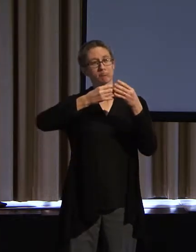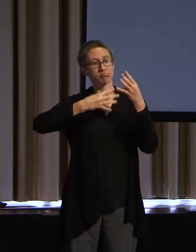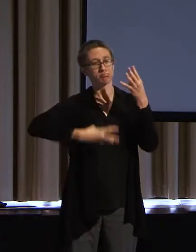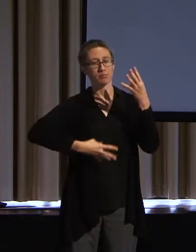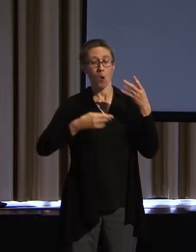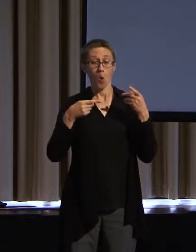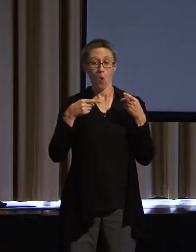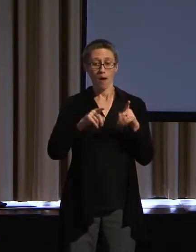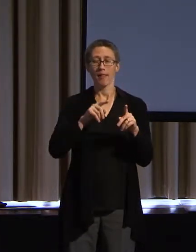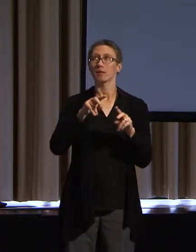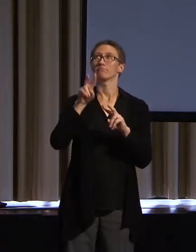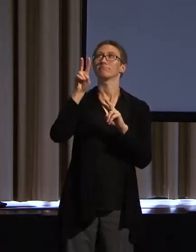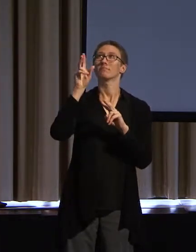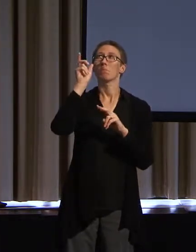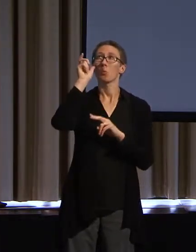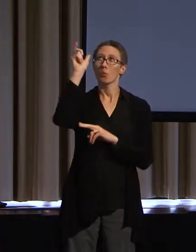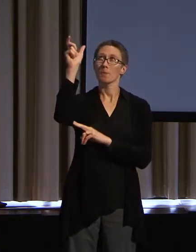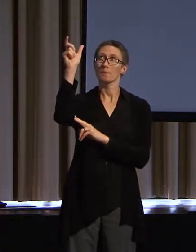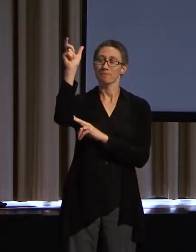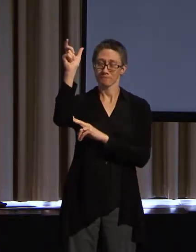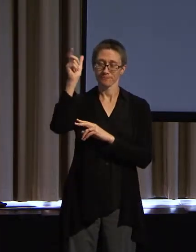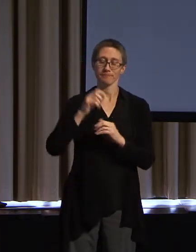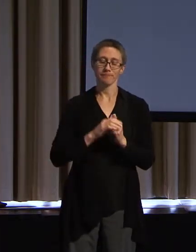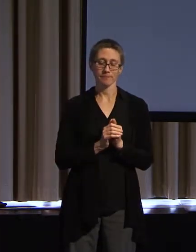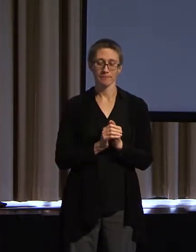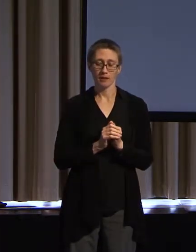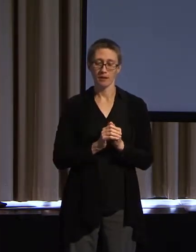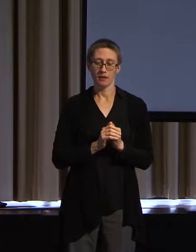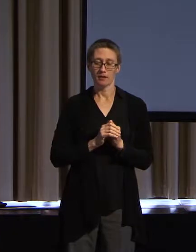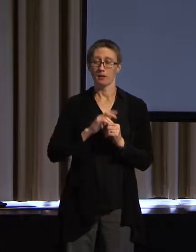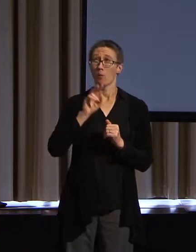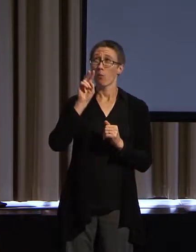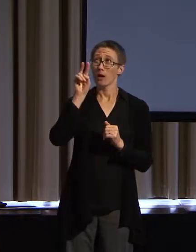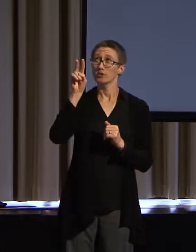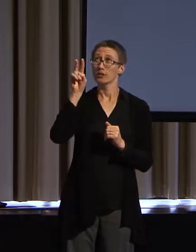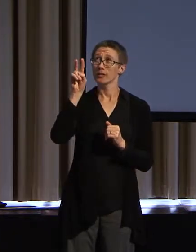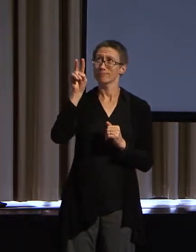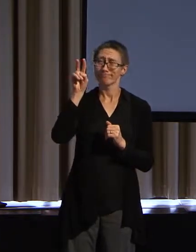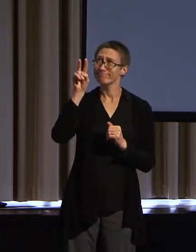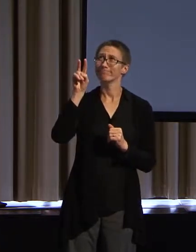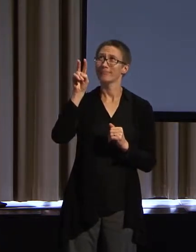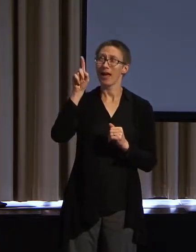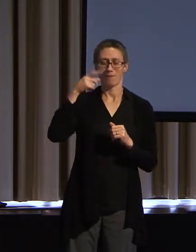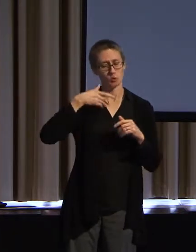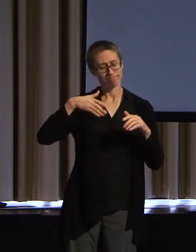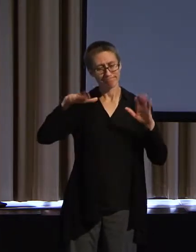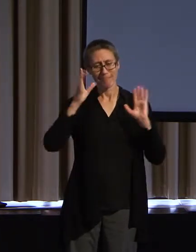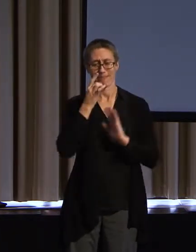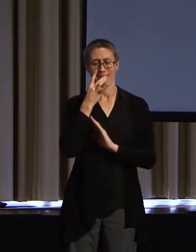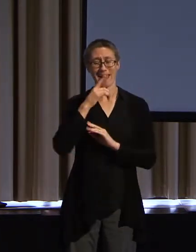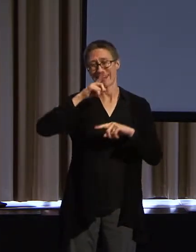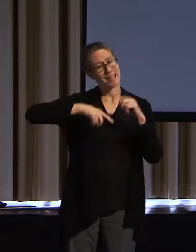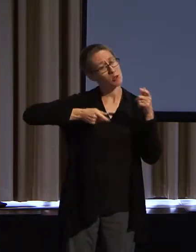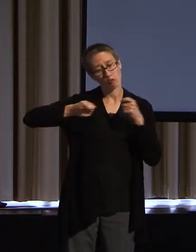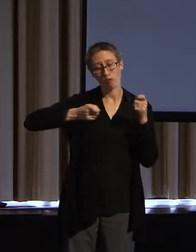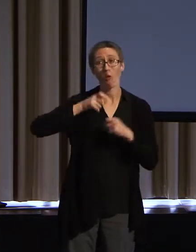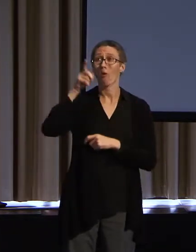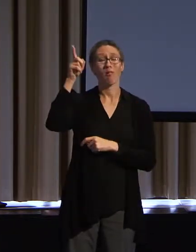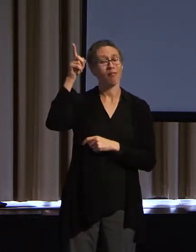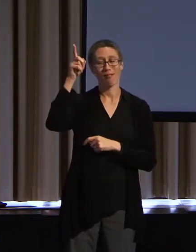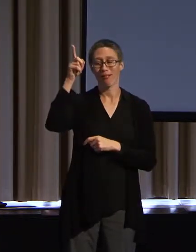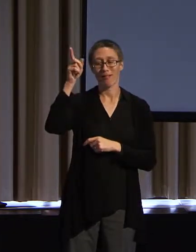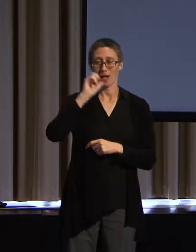this chair, seated in the dirt, watching her be subjected to a loss of light that is completely out of her control. It's not